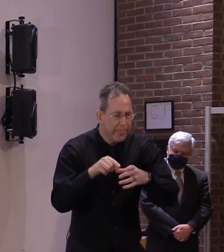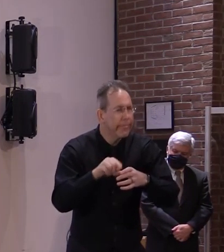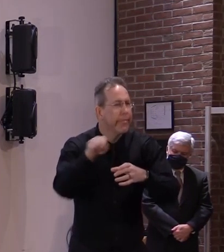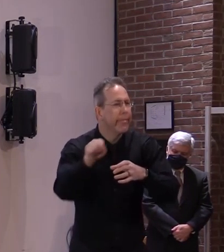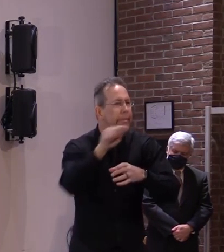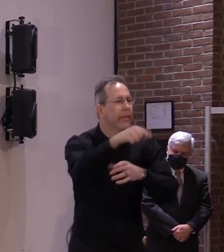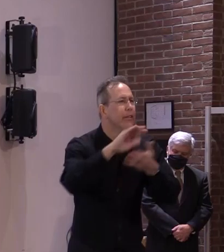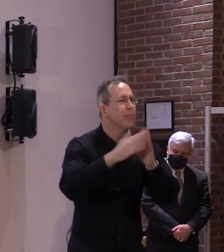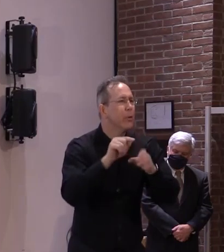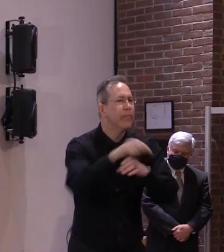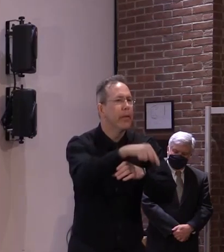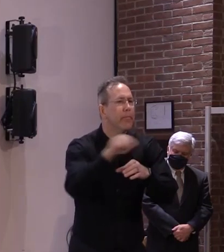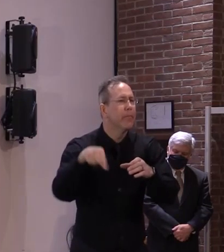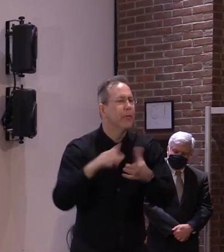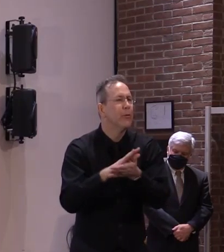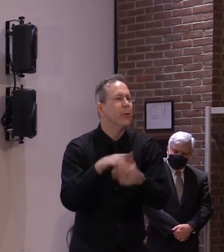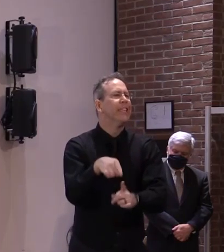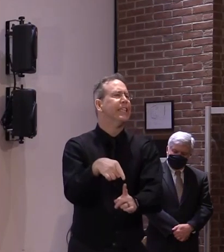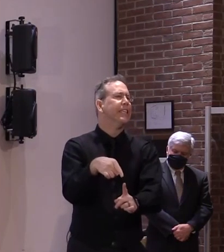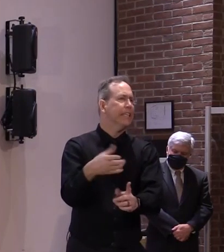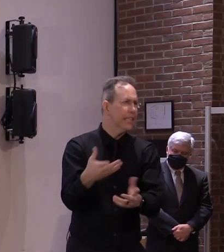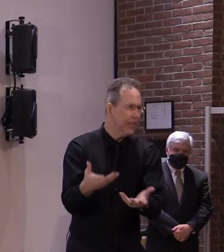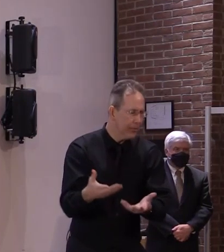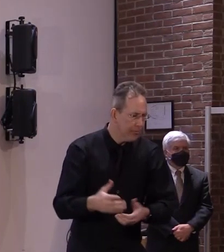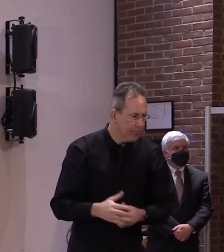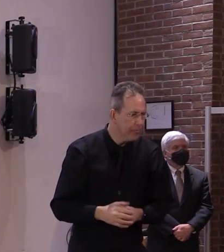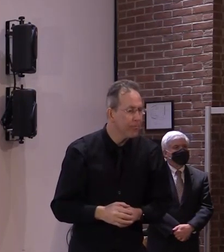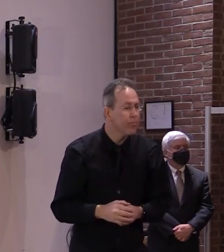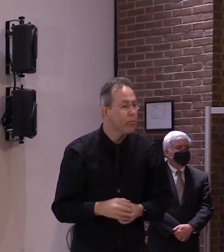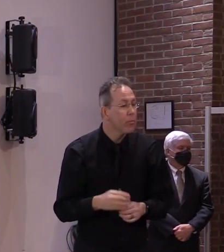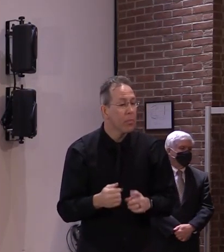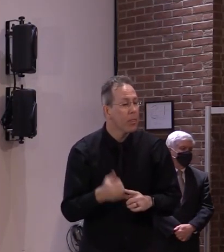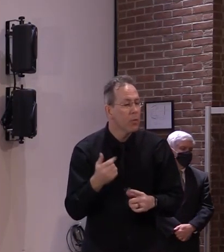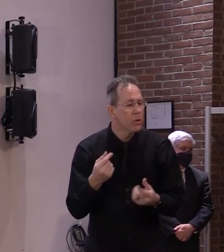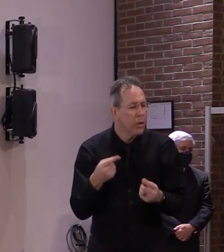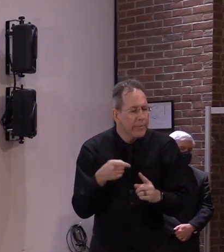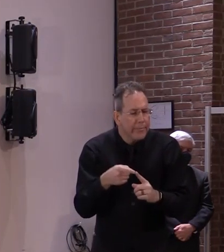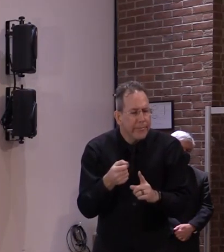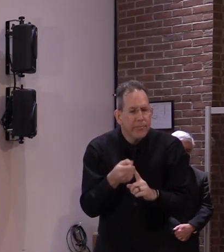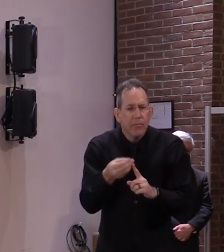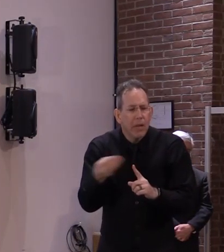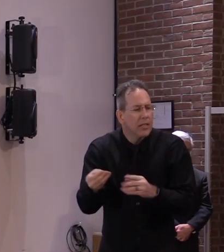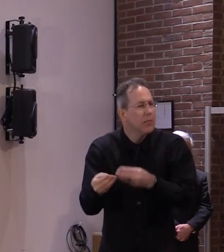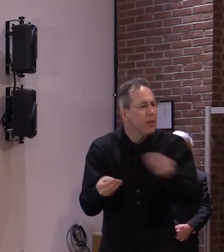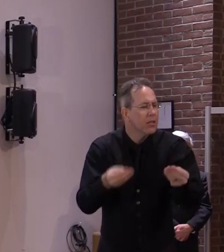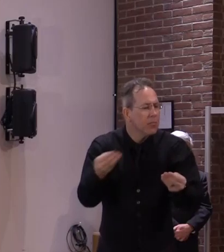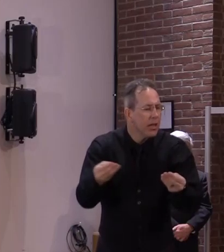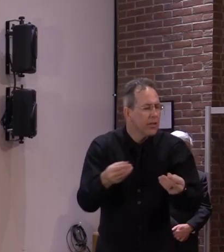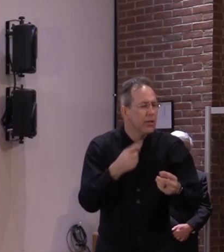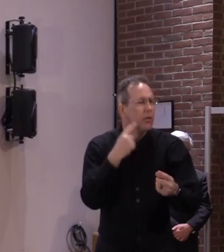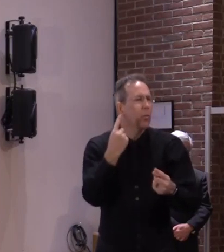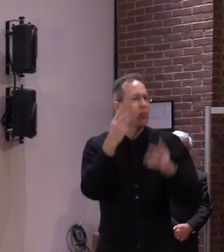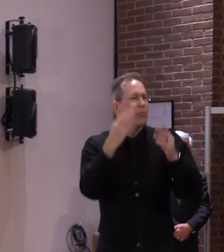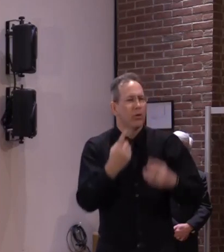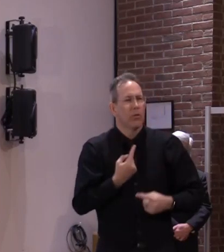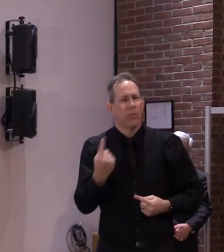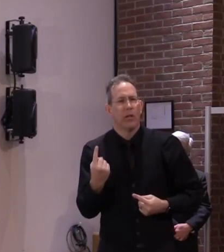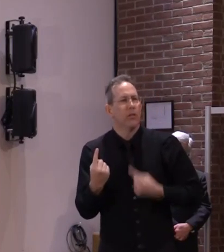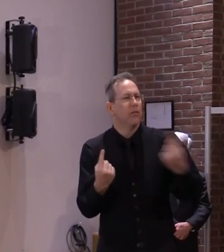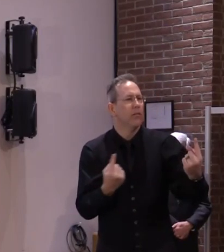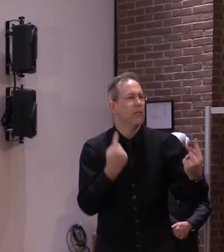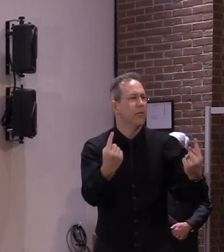transmission, rather than outbreaks, as we have seen in the other counties. And currently across the state,